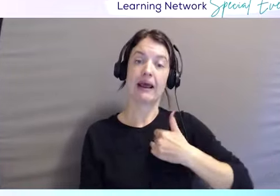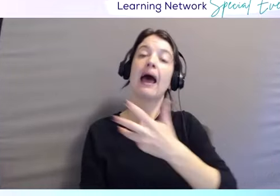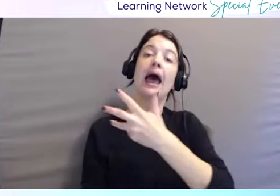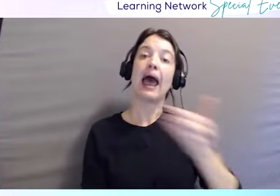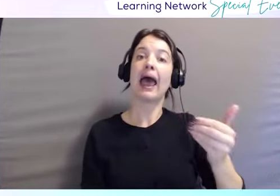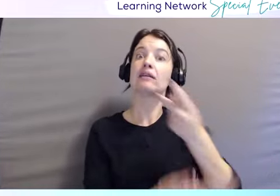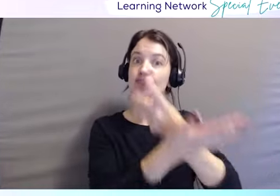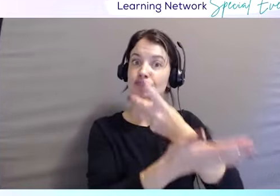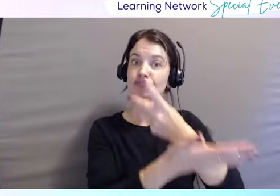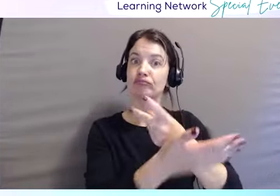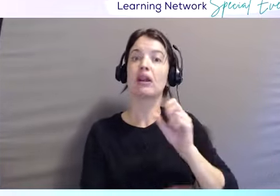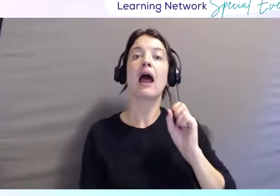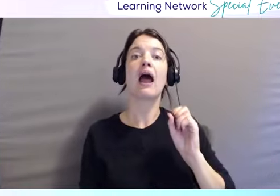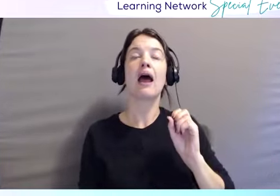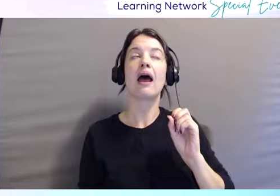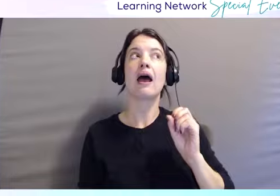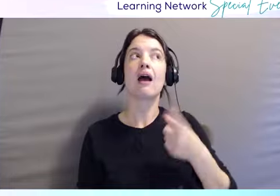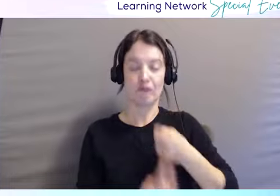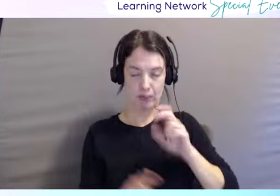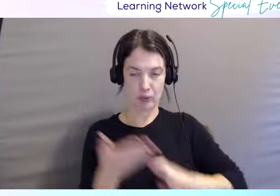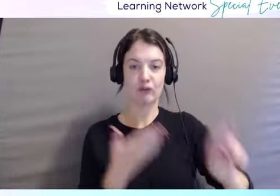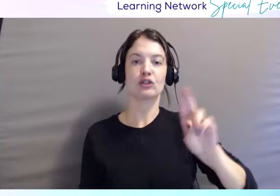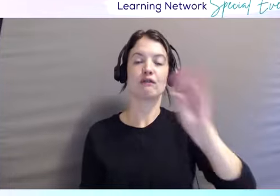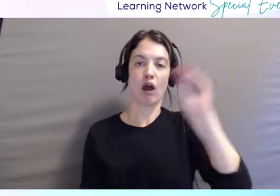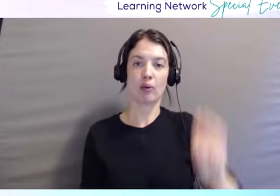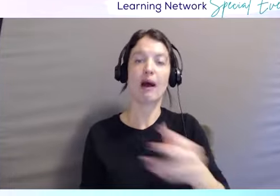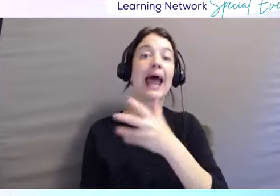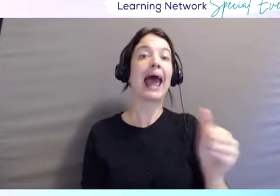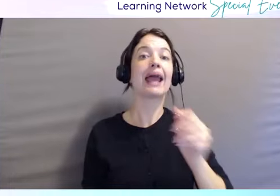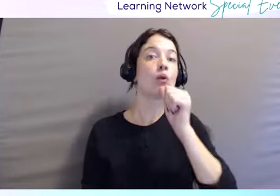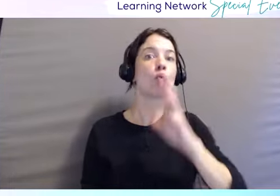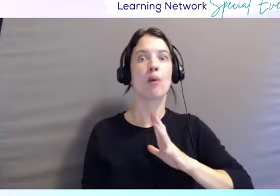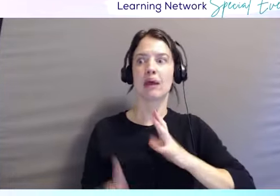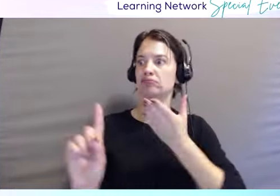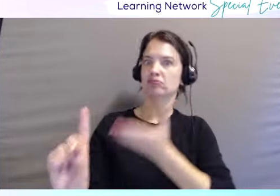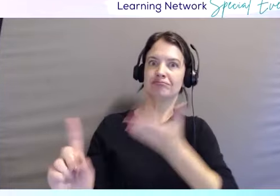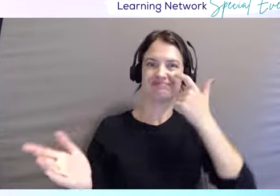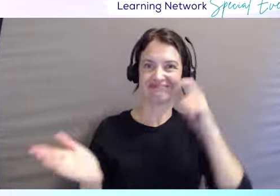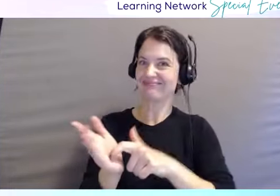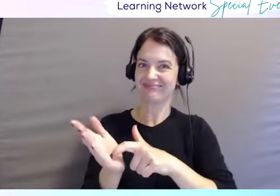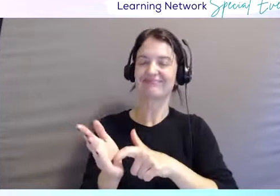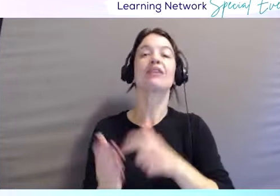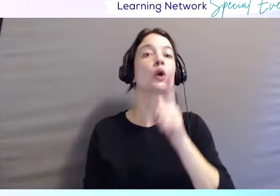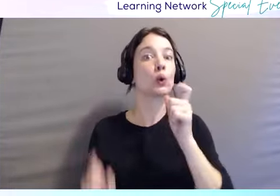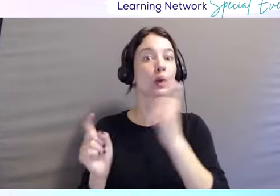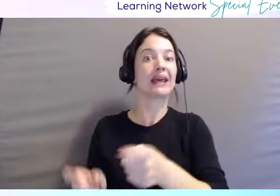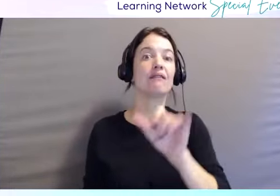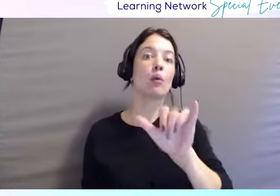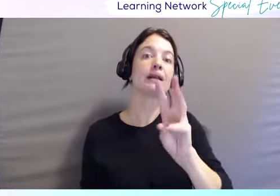Ottawa and a Woman of Distinction from the YWCA. She has extensively researched the issues of substance use and violence against